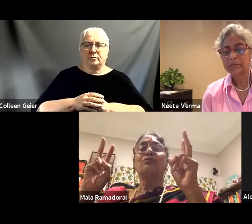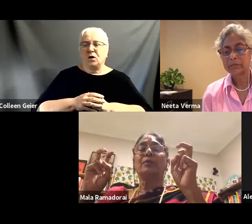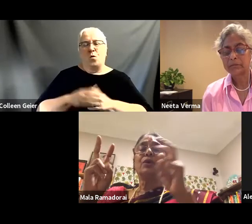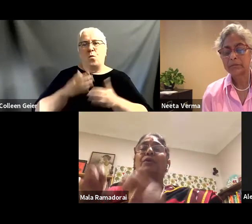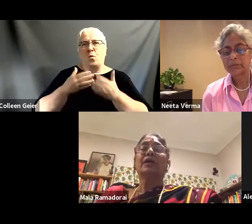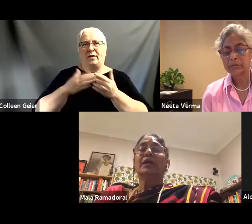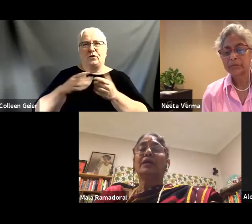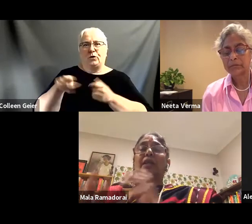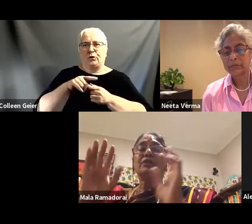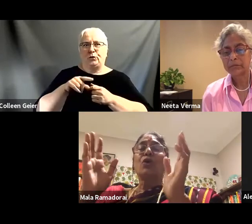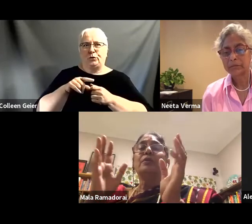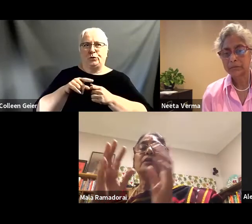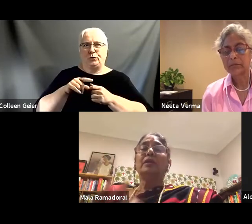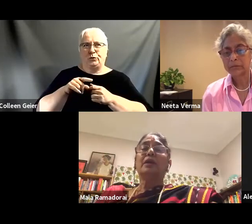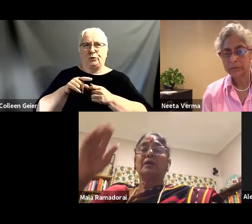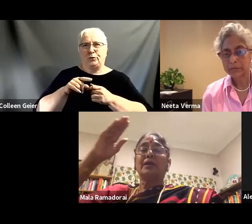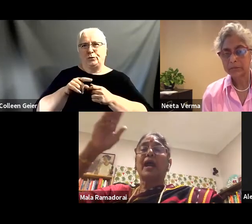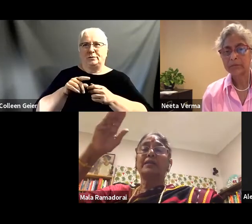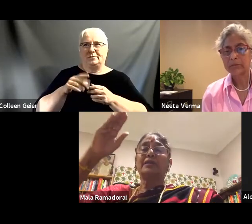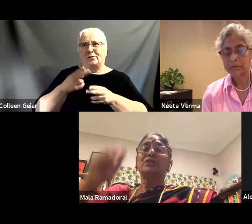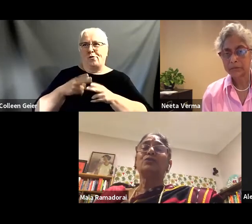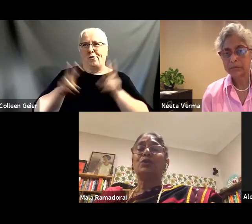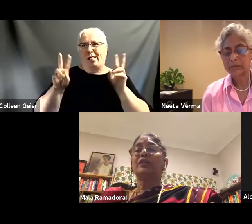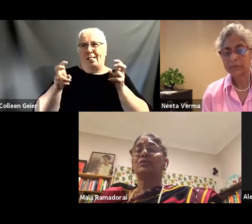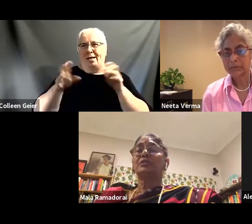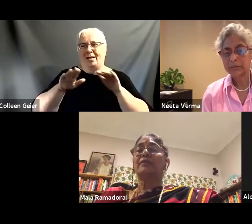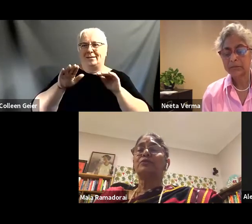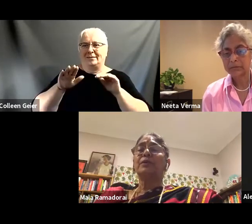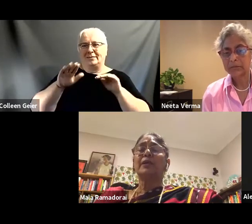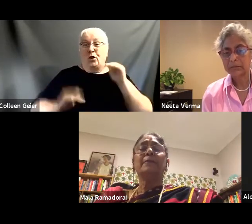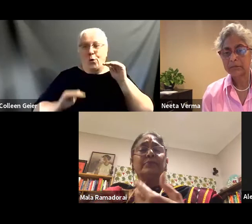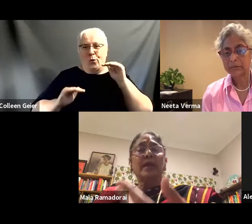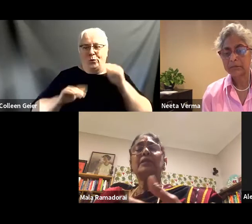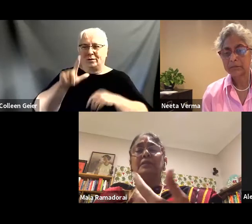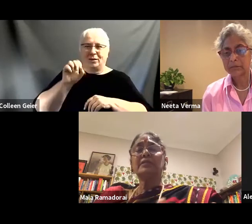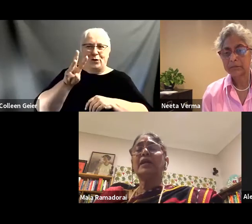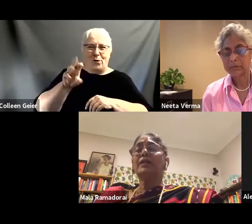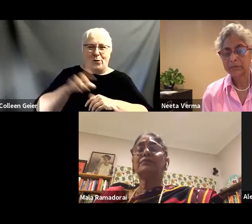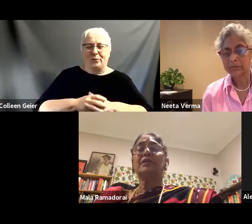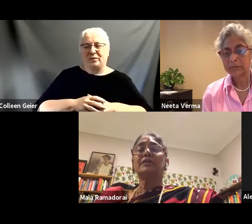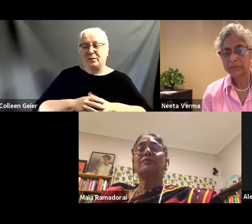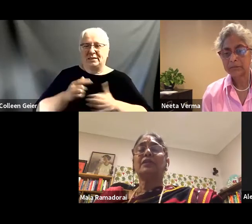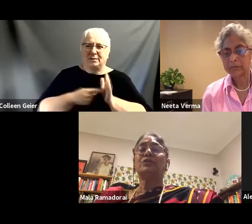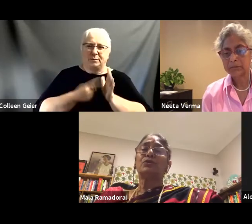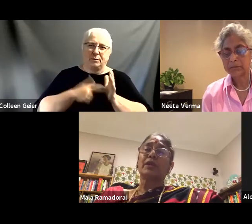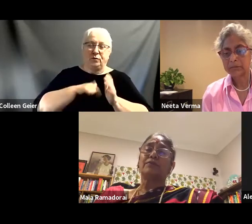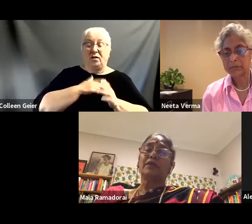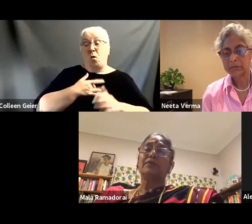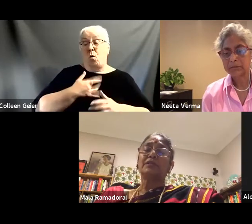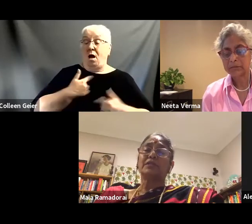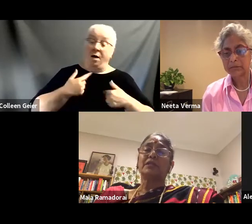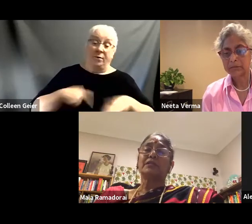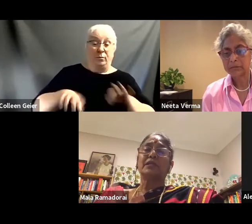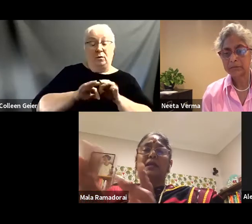so-called low from your great normal height that you look at yourself to be. I mean, these are kind of things that we need to look at